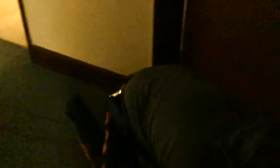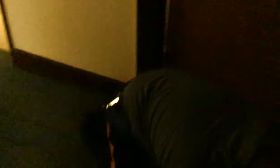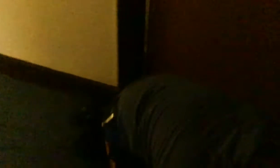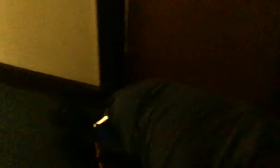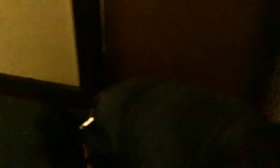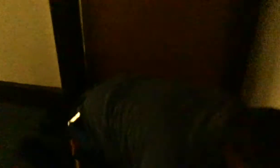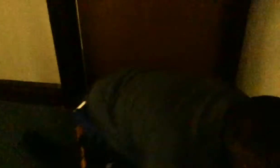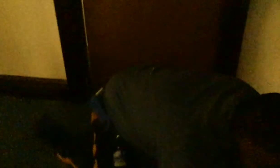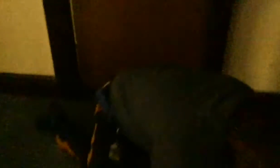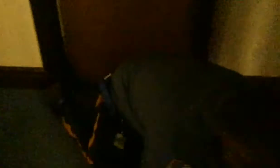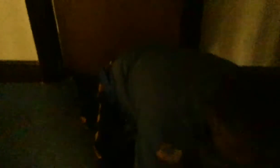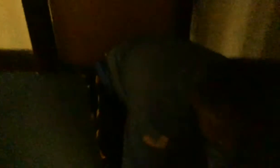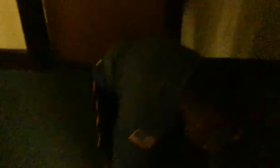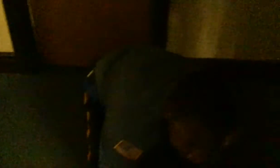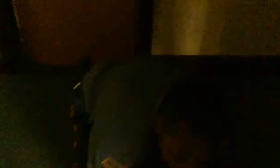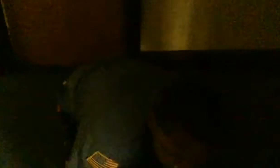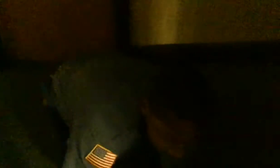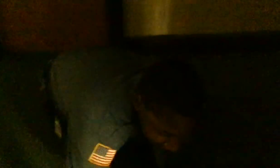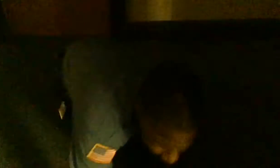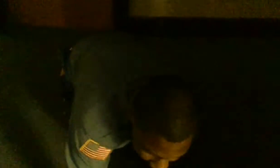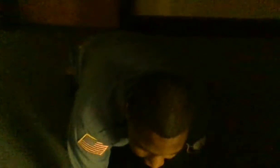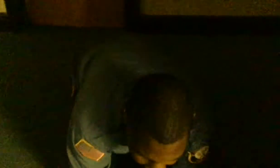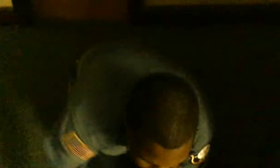stay low to the ground.